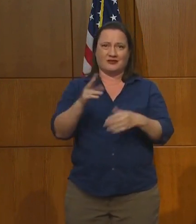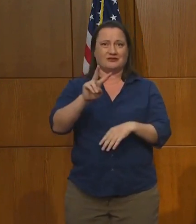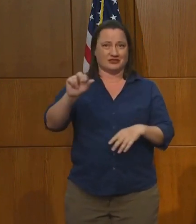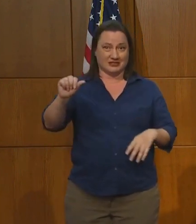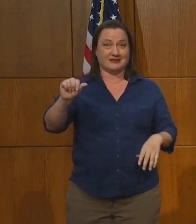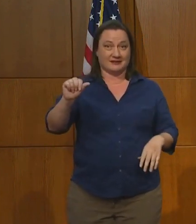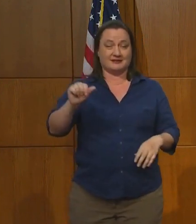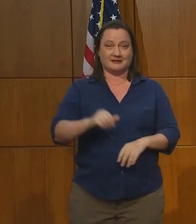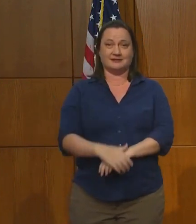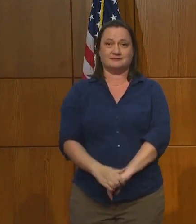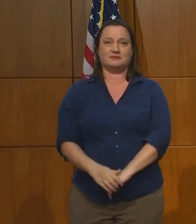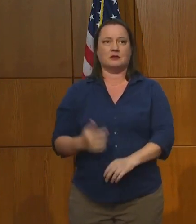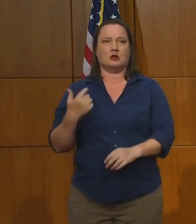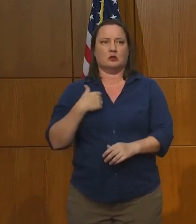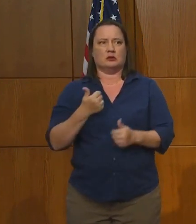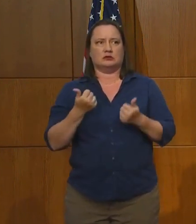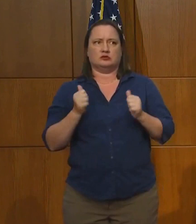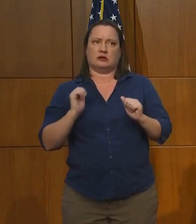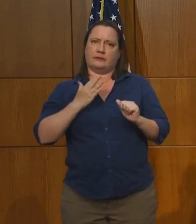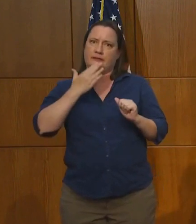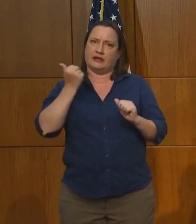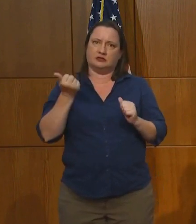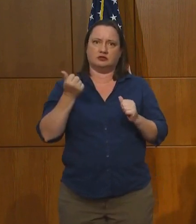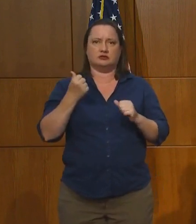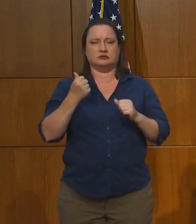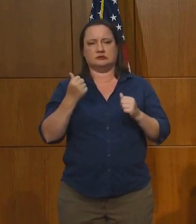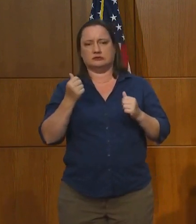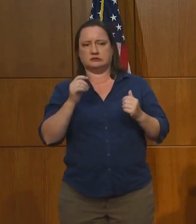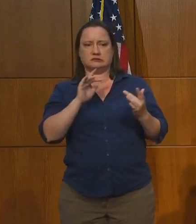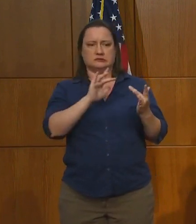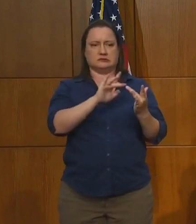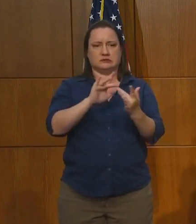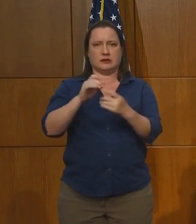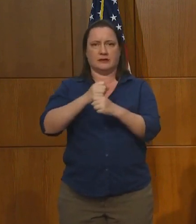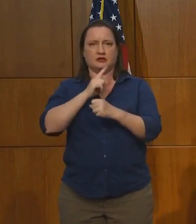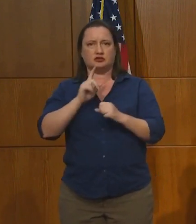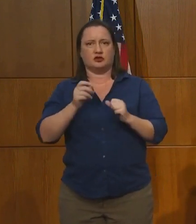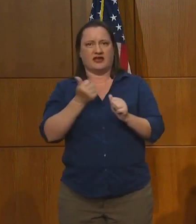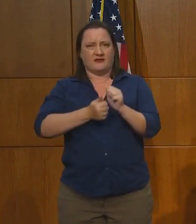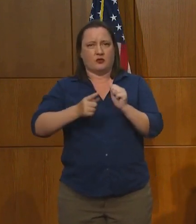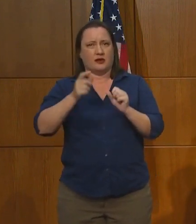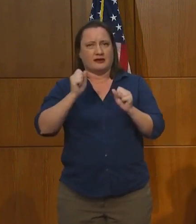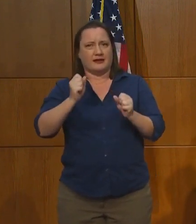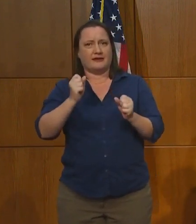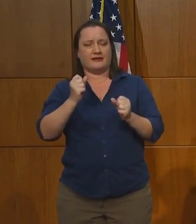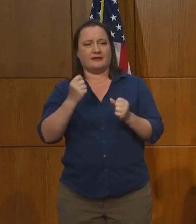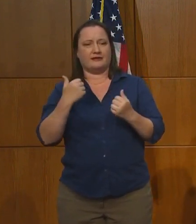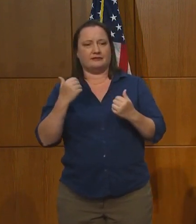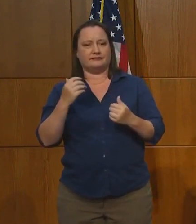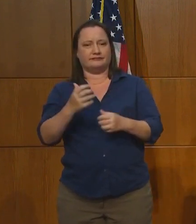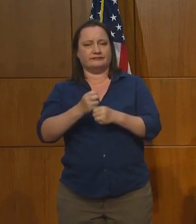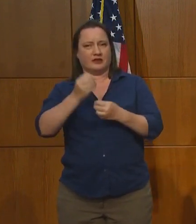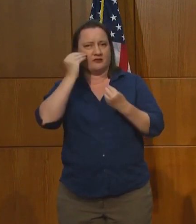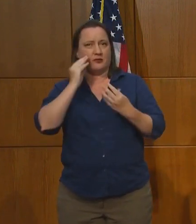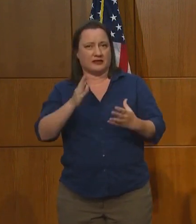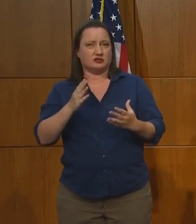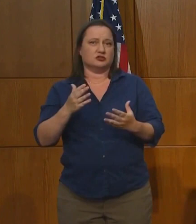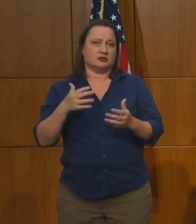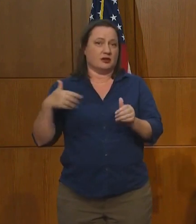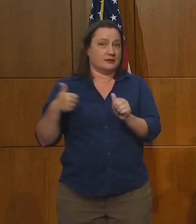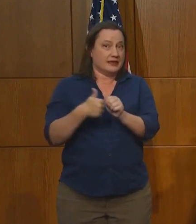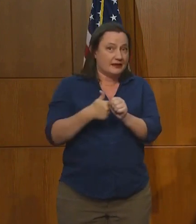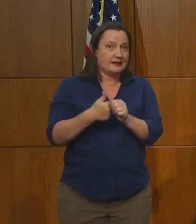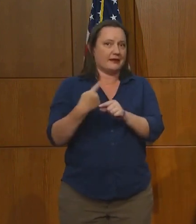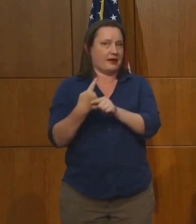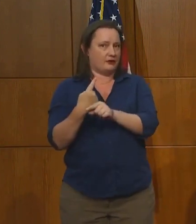So we're working on that, doing our best to make sure that everybody can receive updated and accurate information. As far as the tracers,